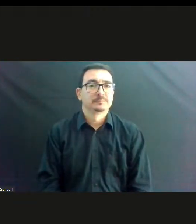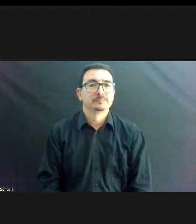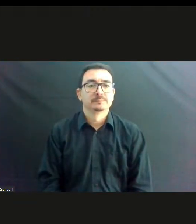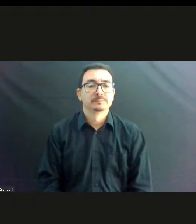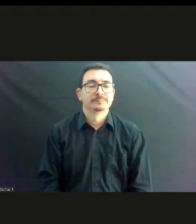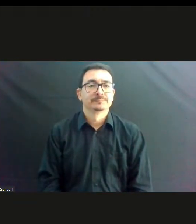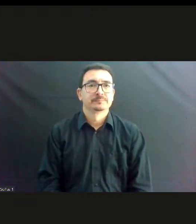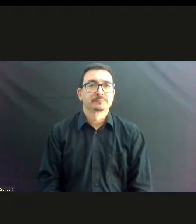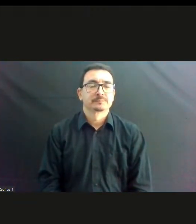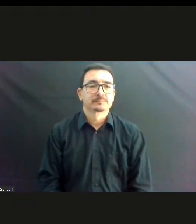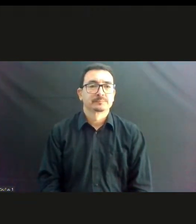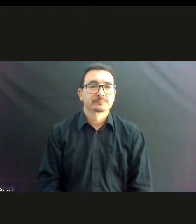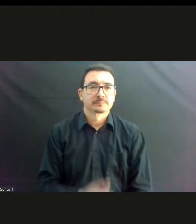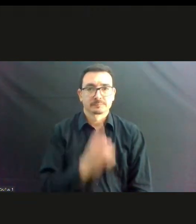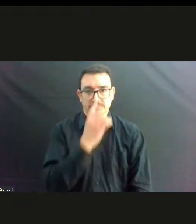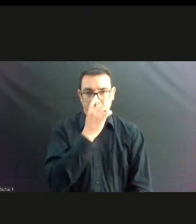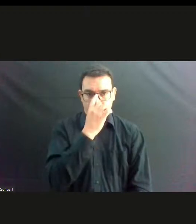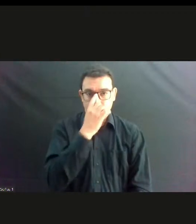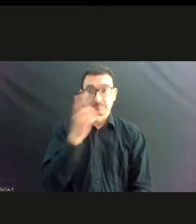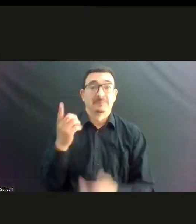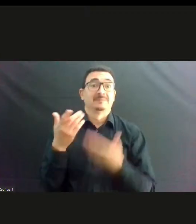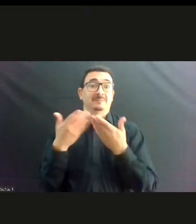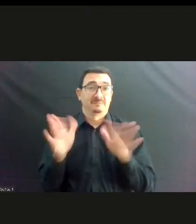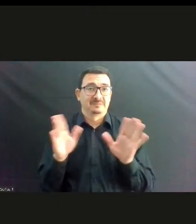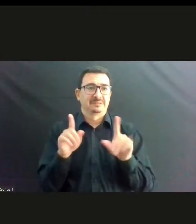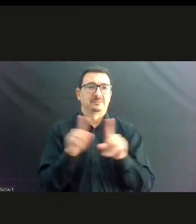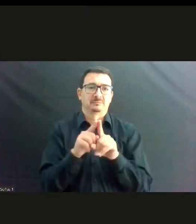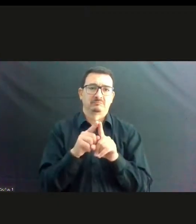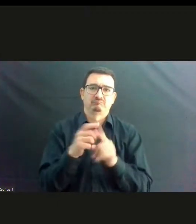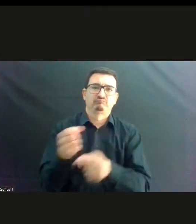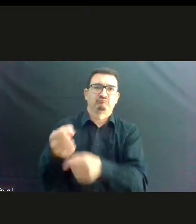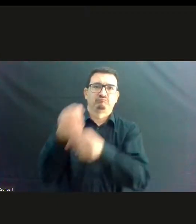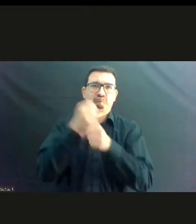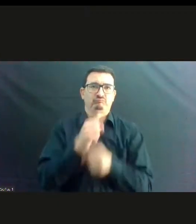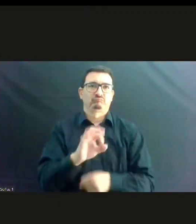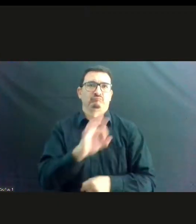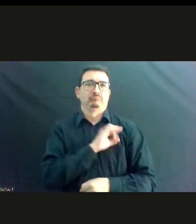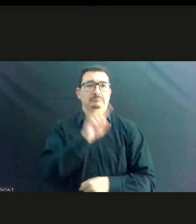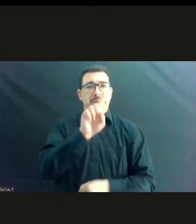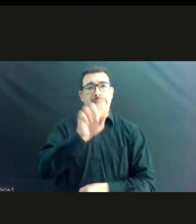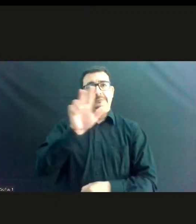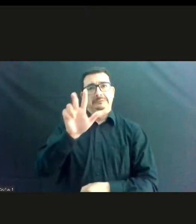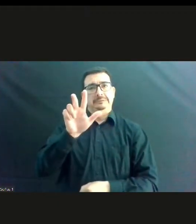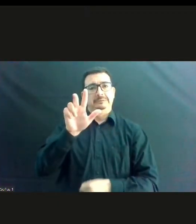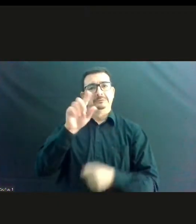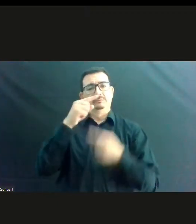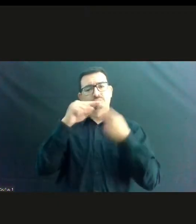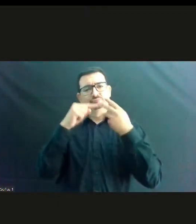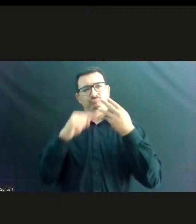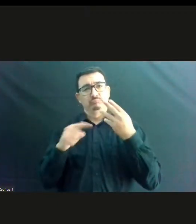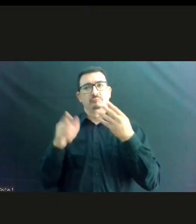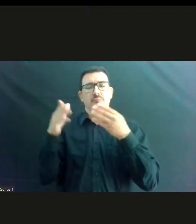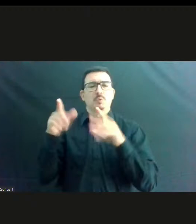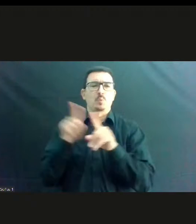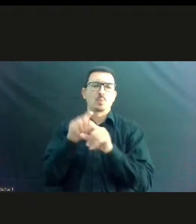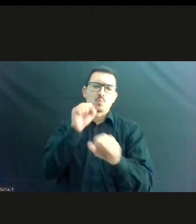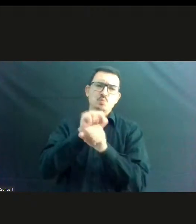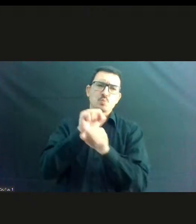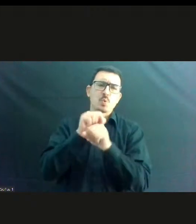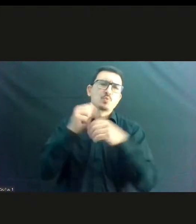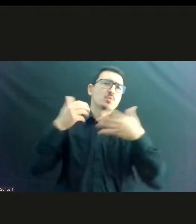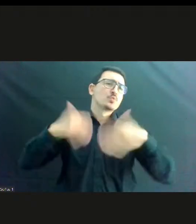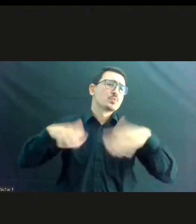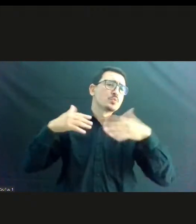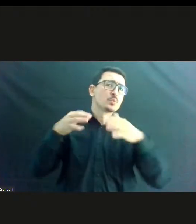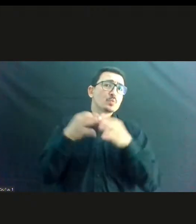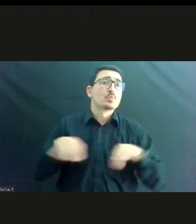Advisory Council of the State of the Nation program. So we have great pleasure in welcoming him to offer his contribution